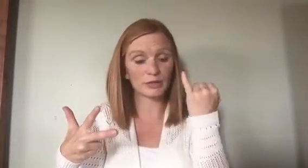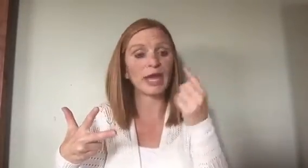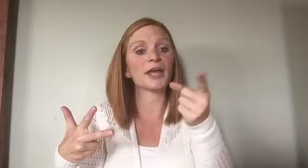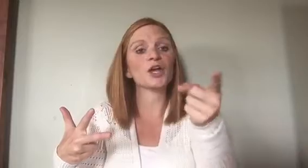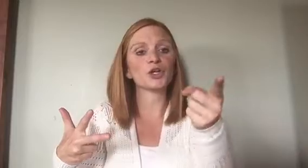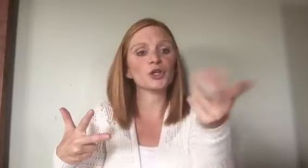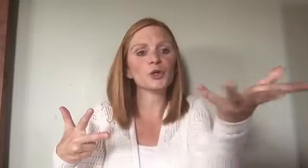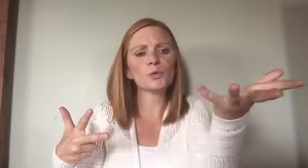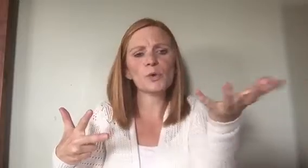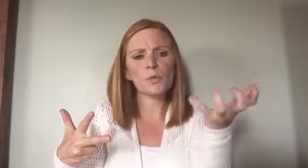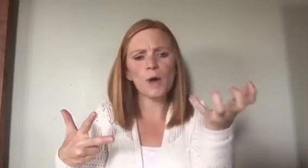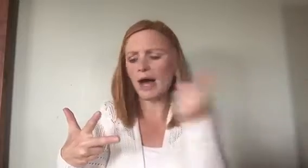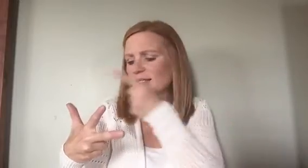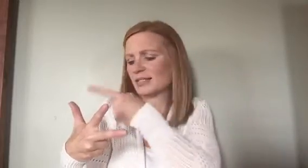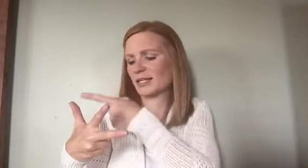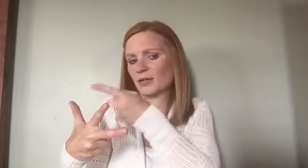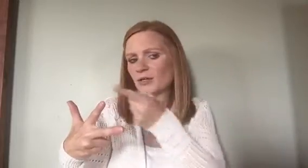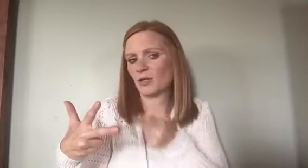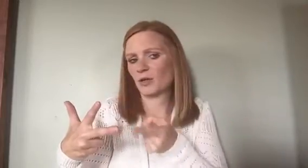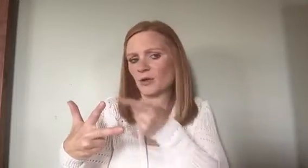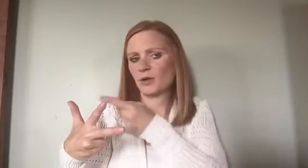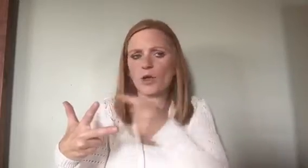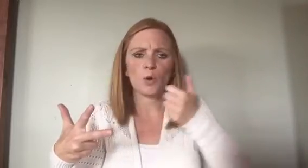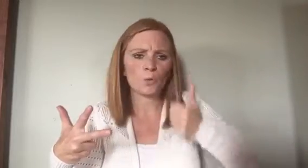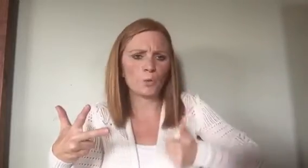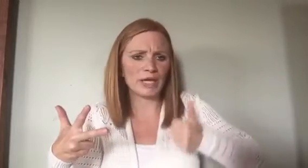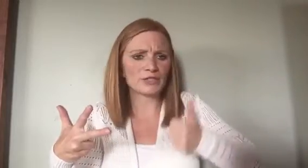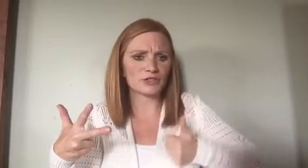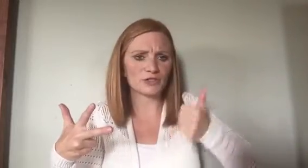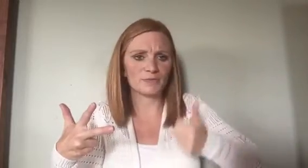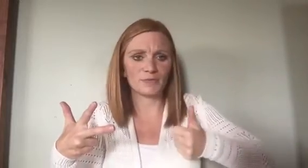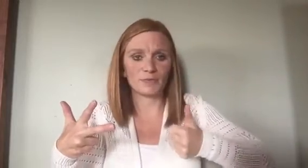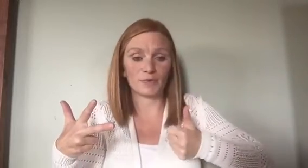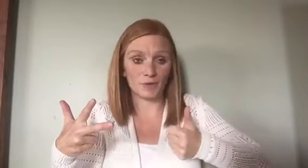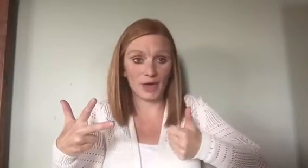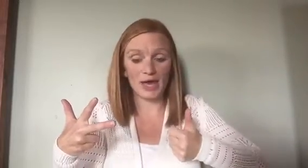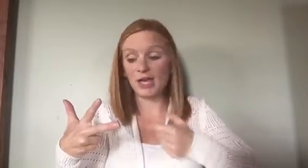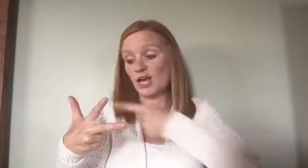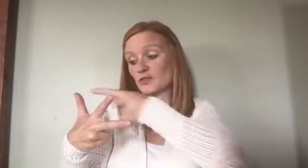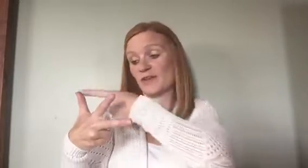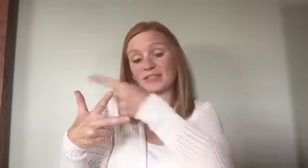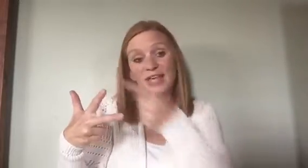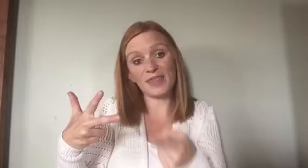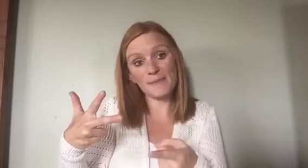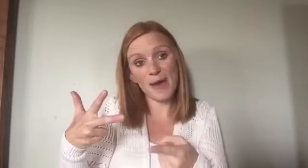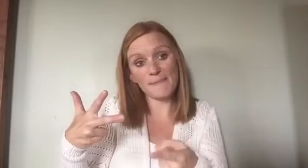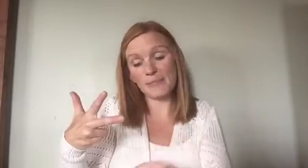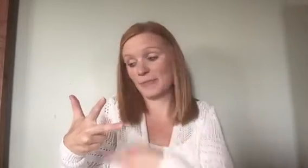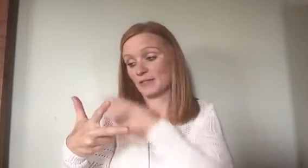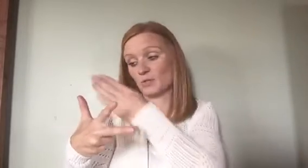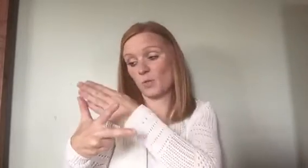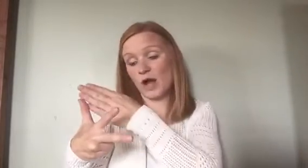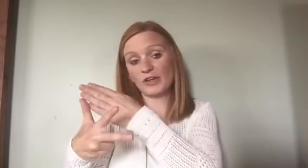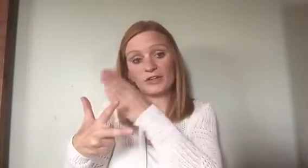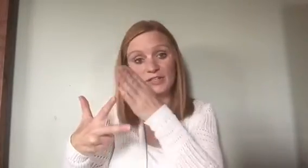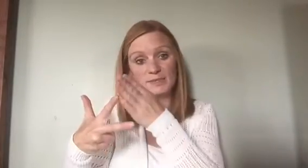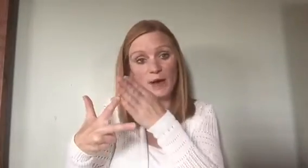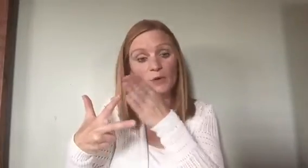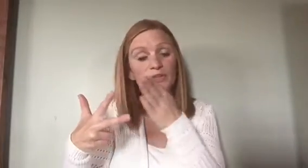Okay? You want which? Okay? So I've set them up. This is water. This is milk. This